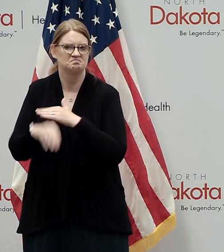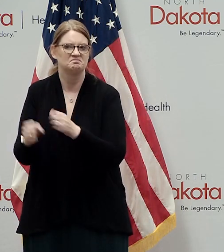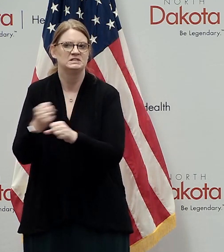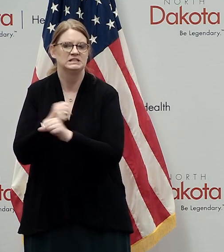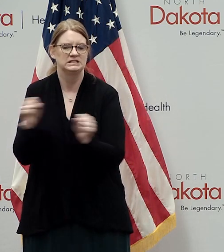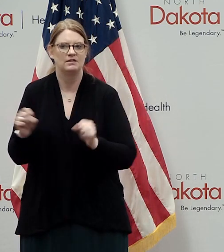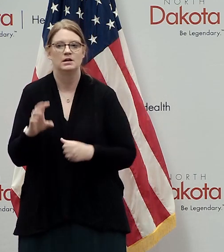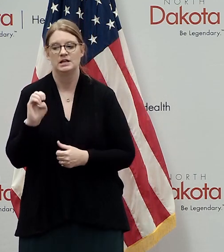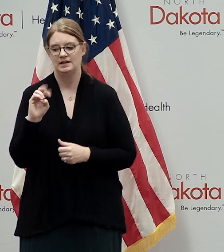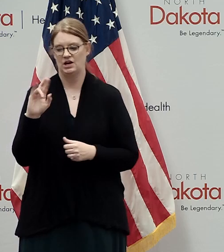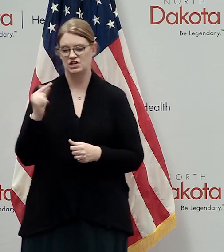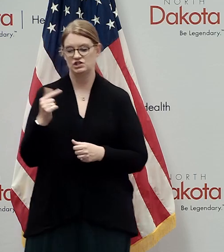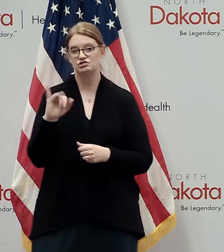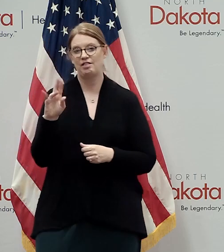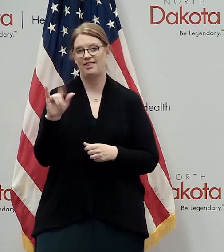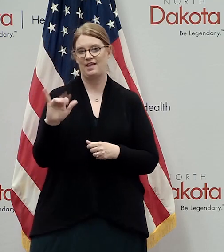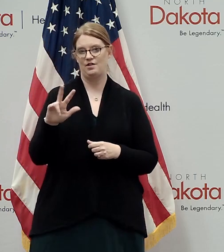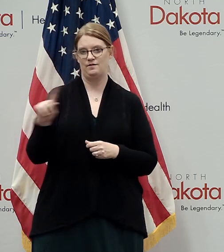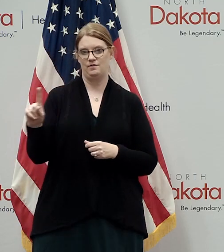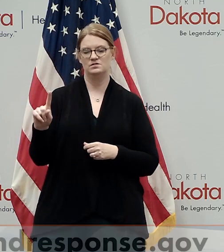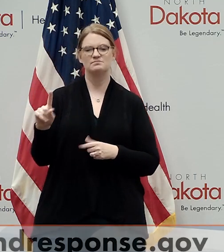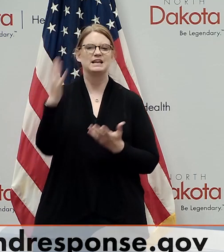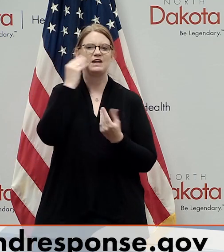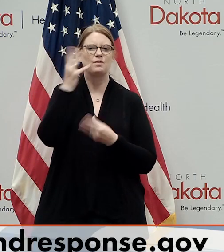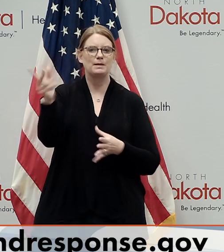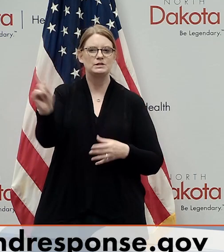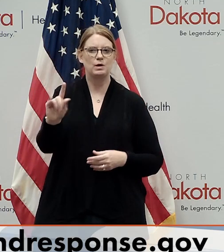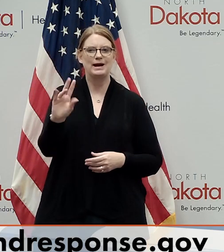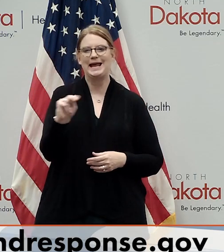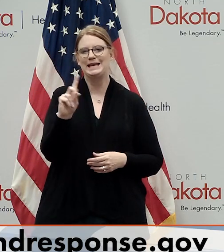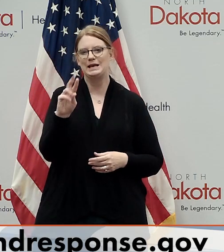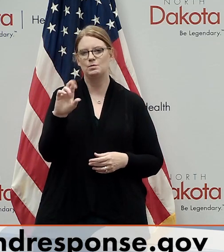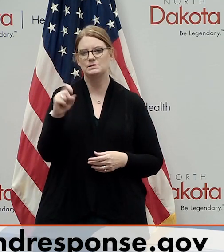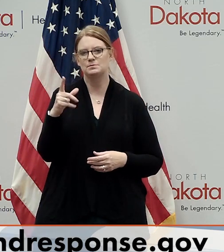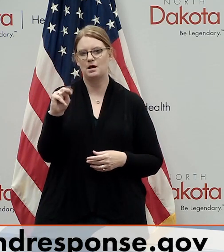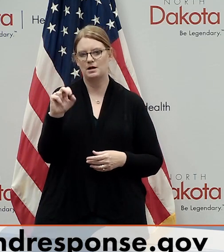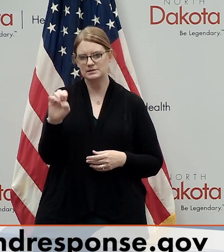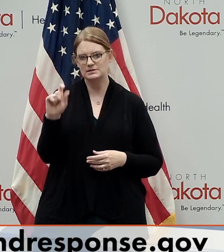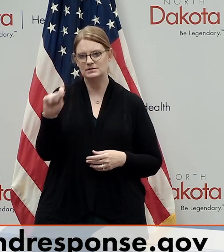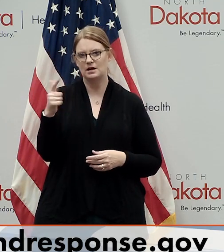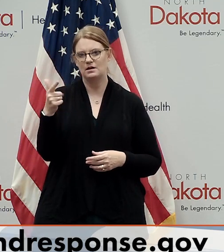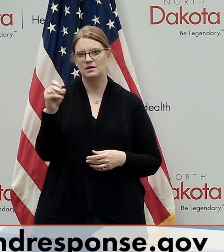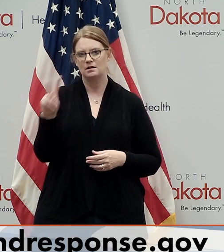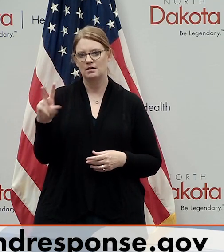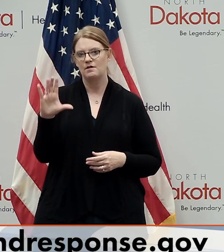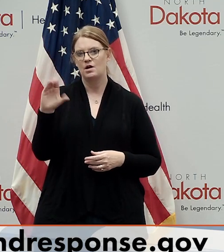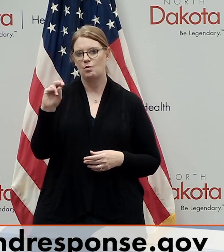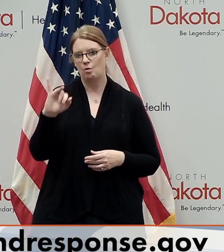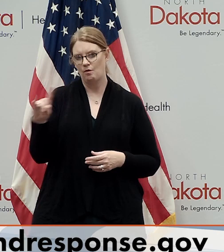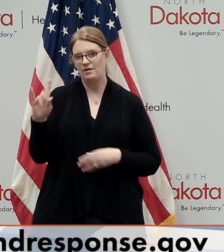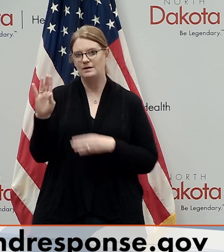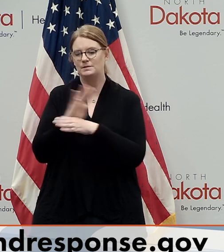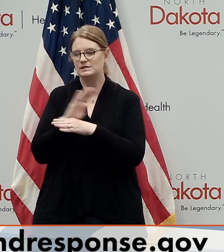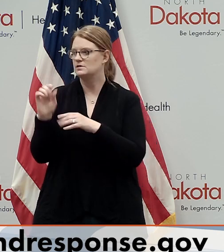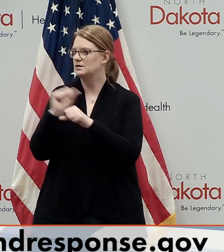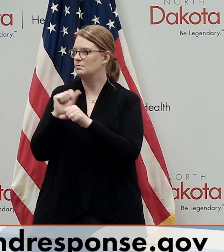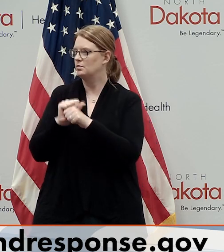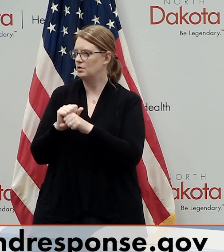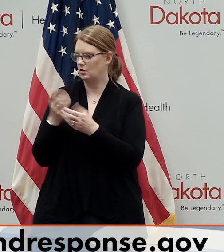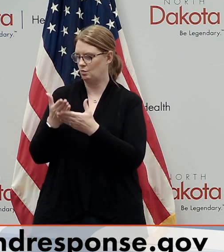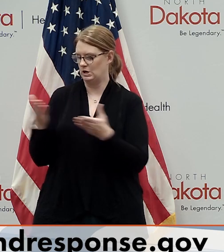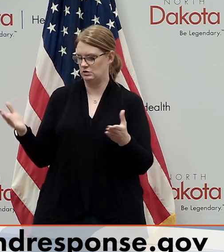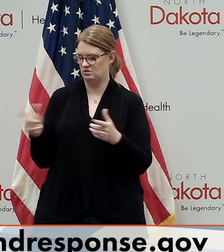ERG opens on July 31st. More information can be found at ndresponse.gov under COVID Business and Employer Resources. And